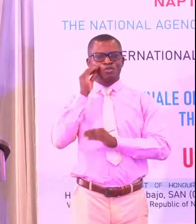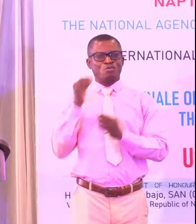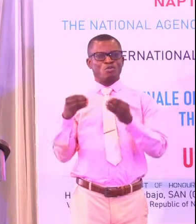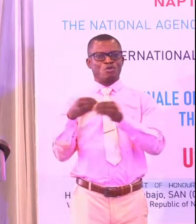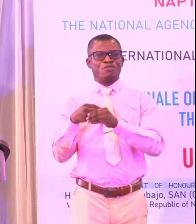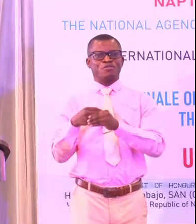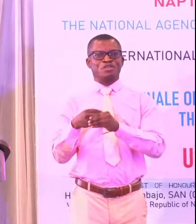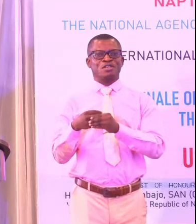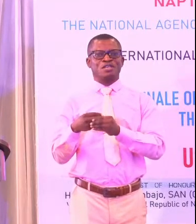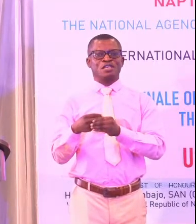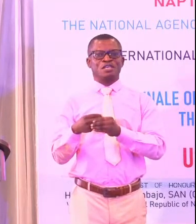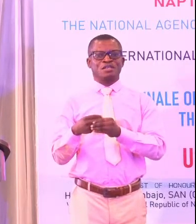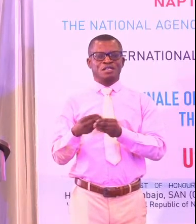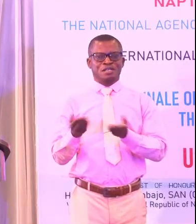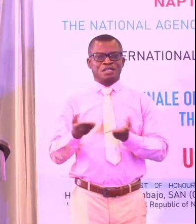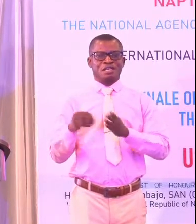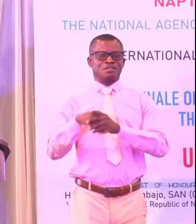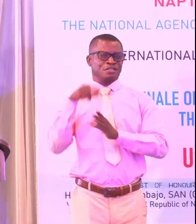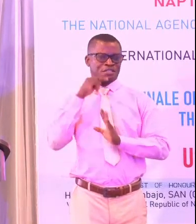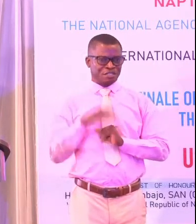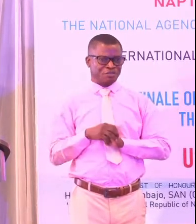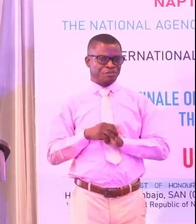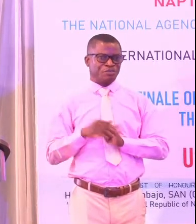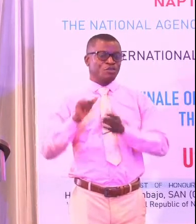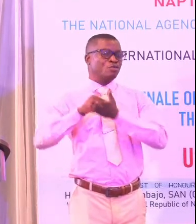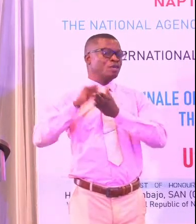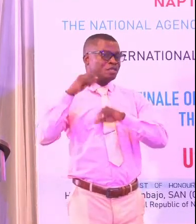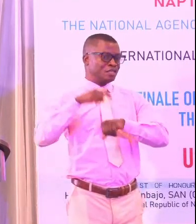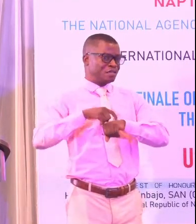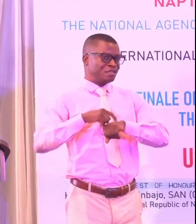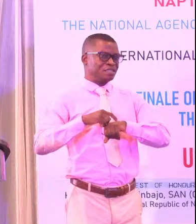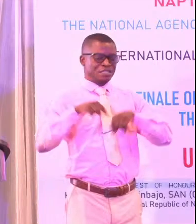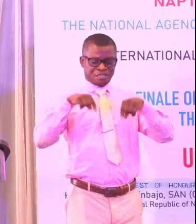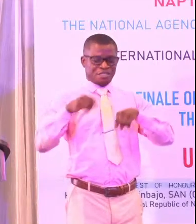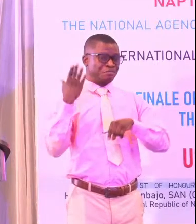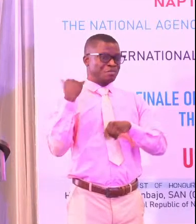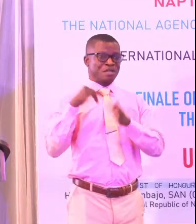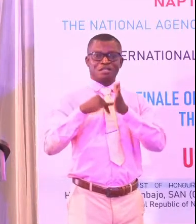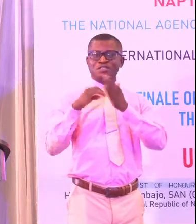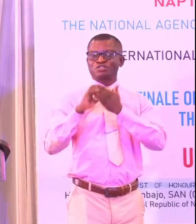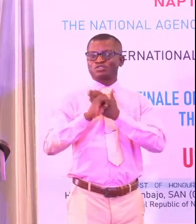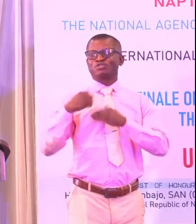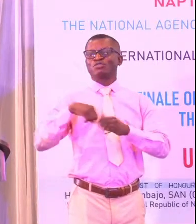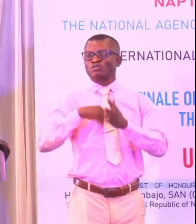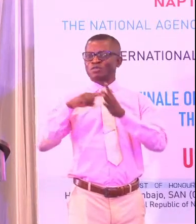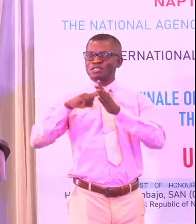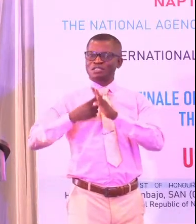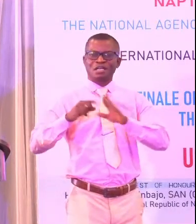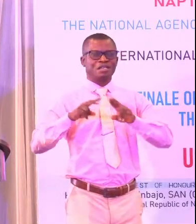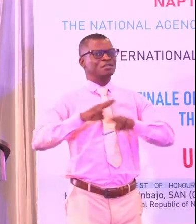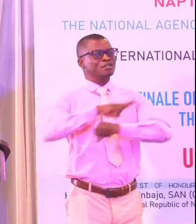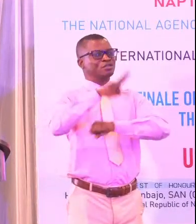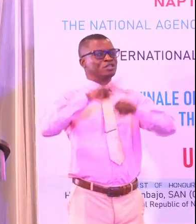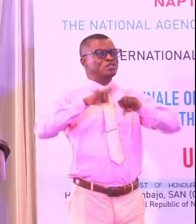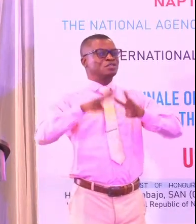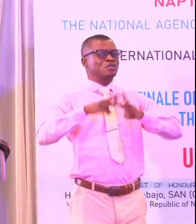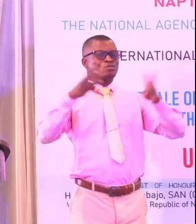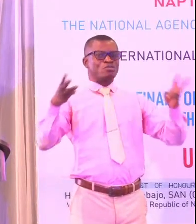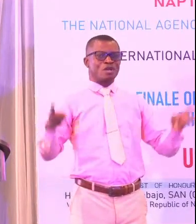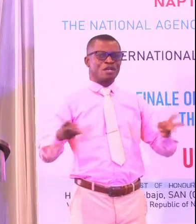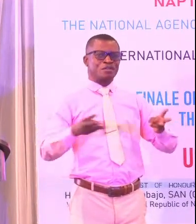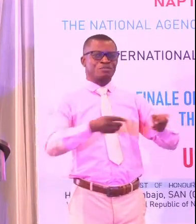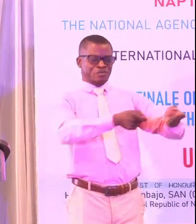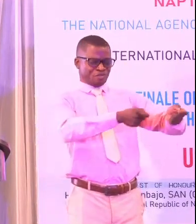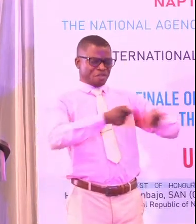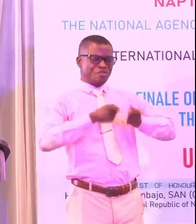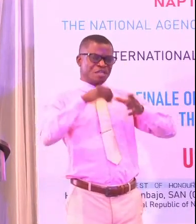Nigeria. In the same token, this past June, we began a nationwide establishment of Trafficking in Persons and